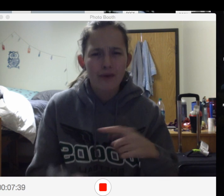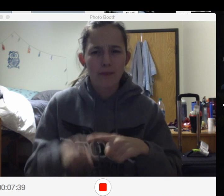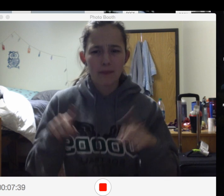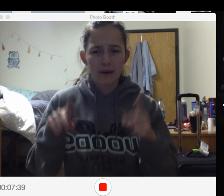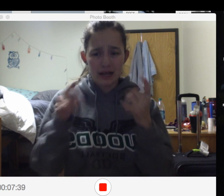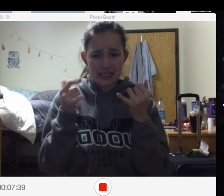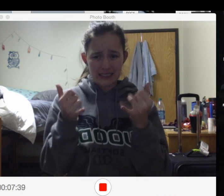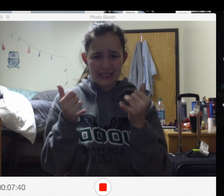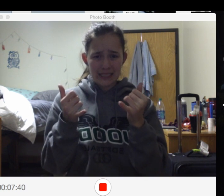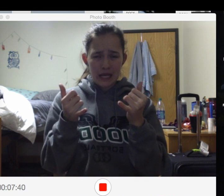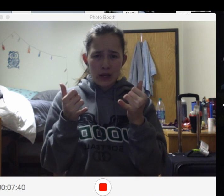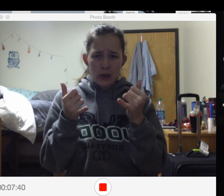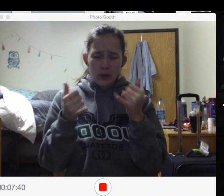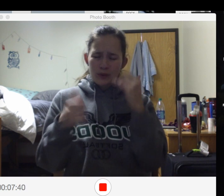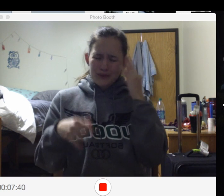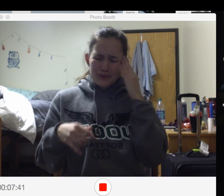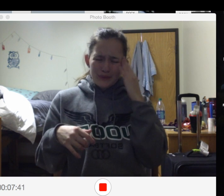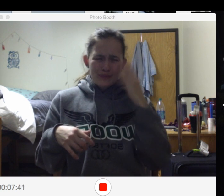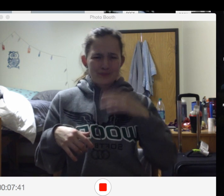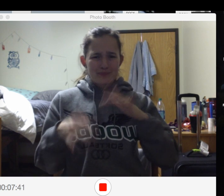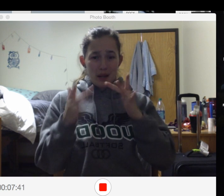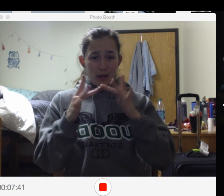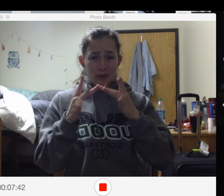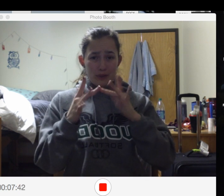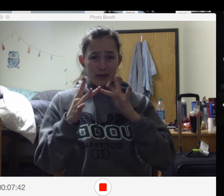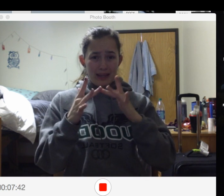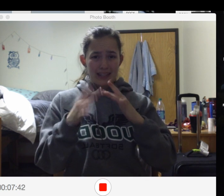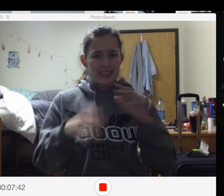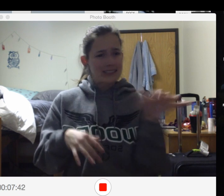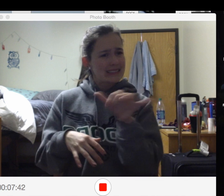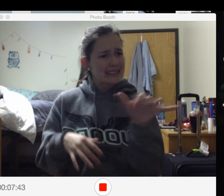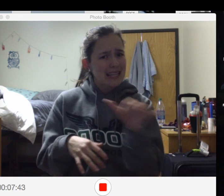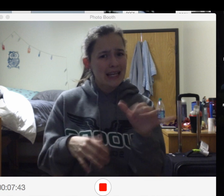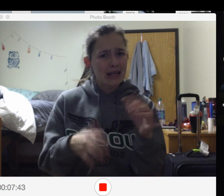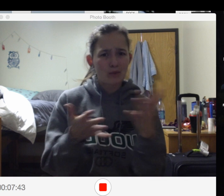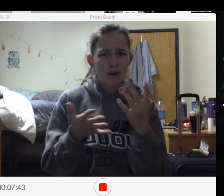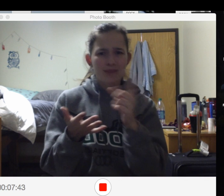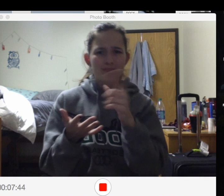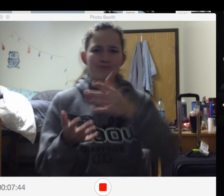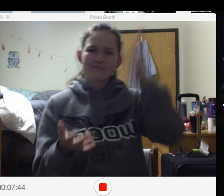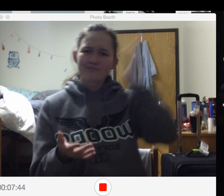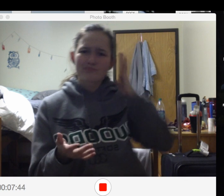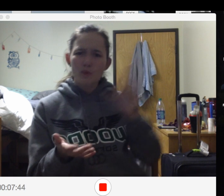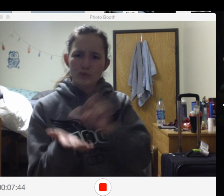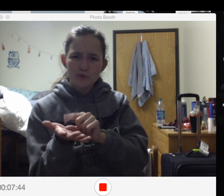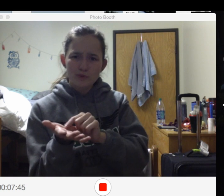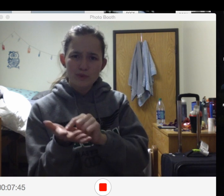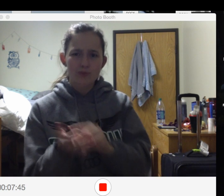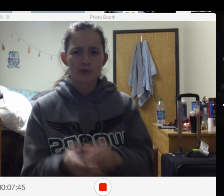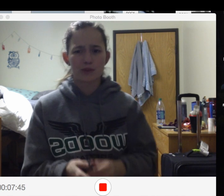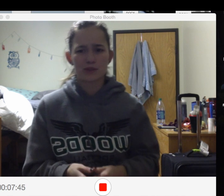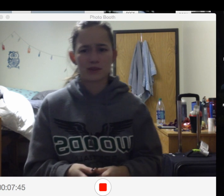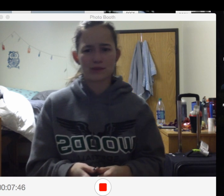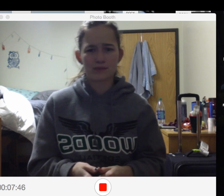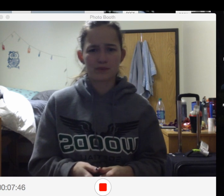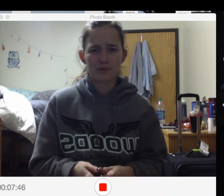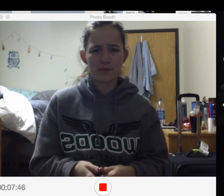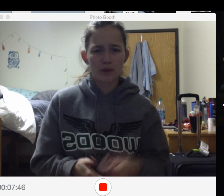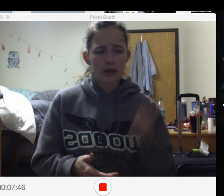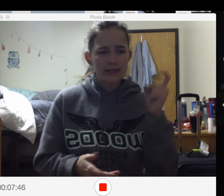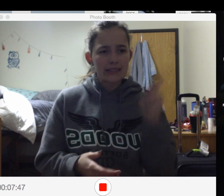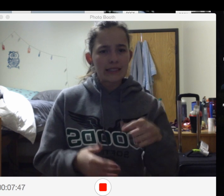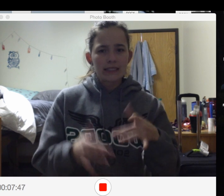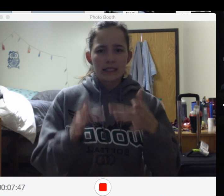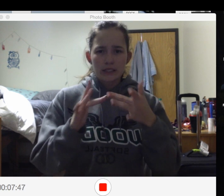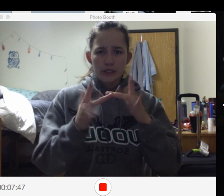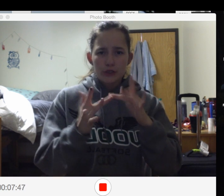now, we're kind of back in 1915 on the web. And we need the new gatekeepers